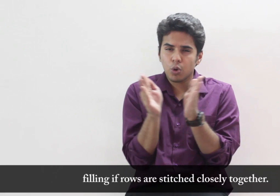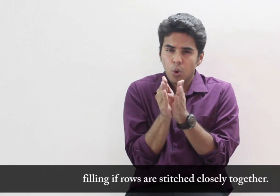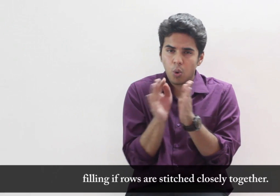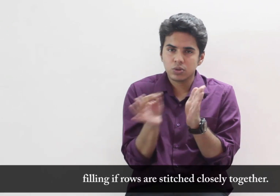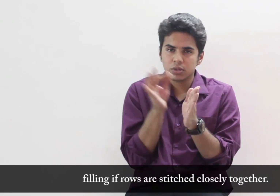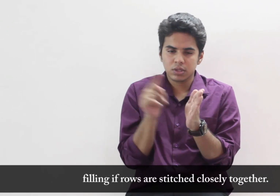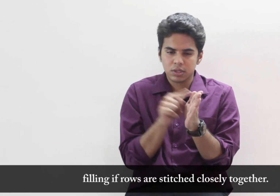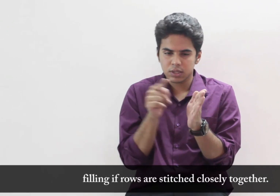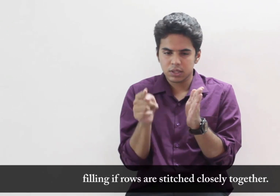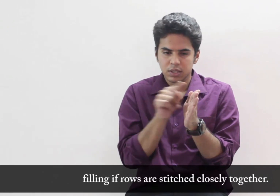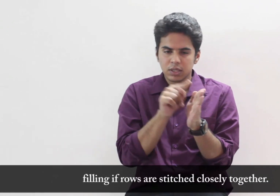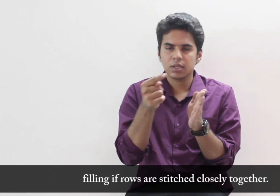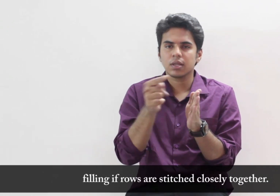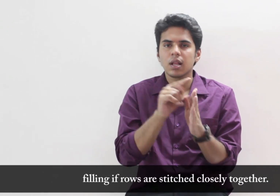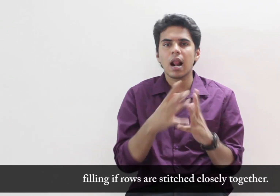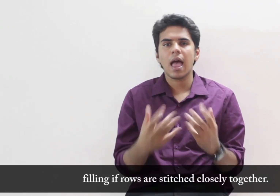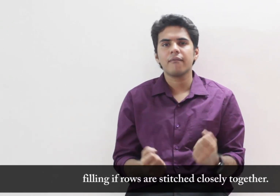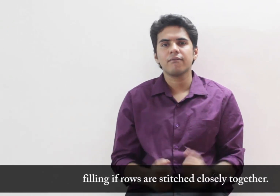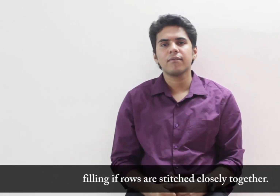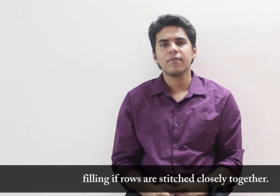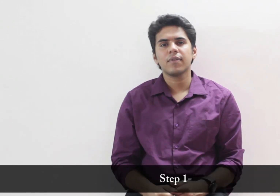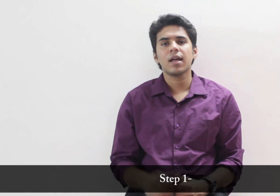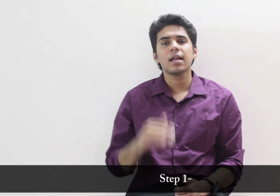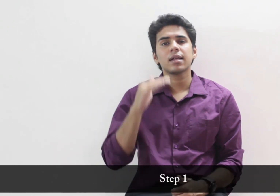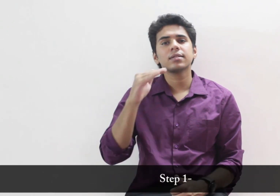stitched closely together. Step 1.